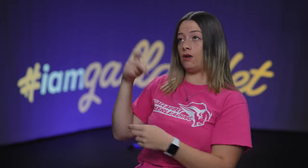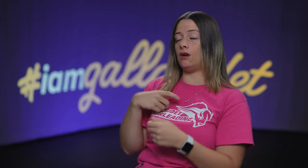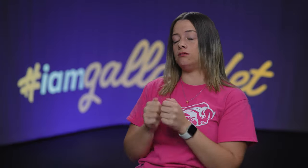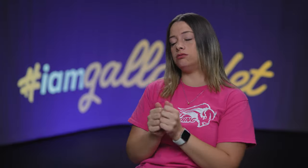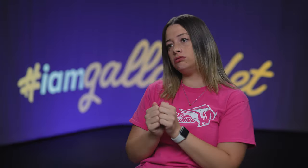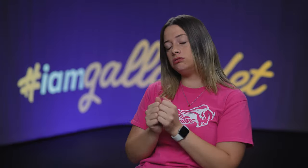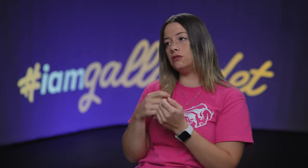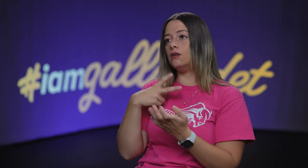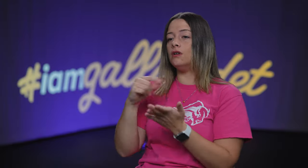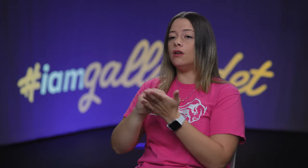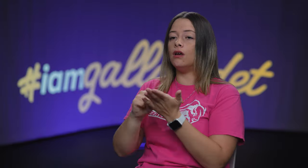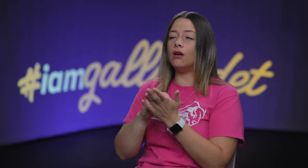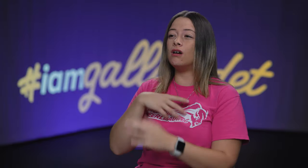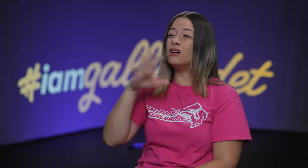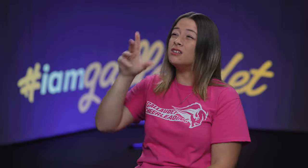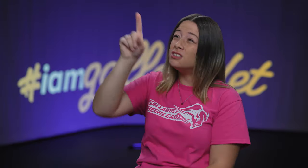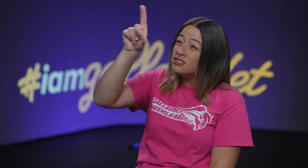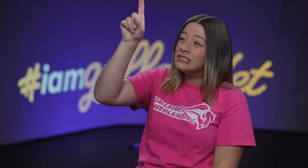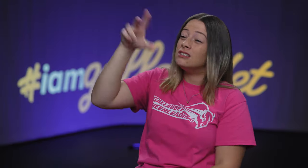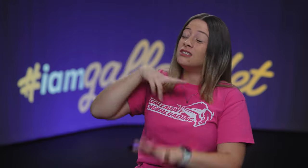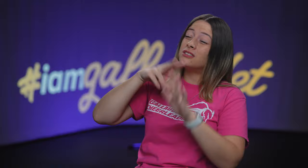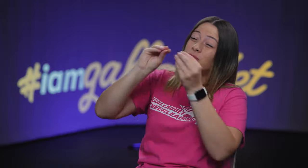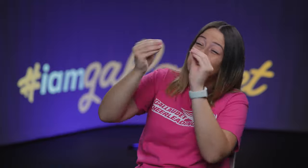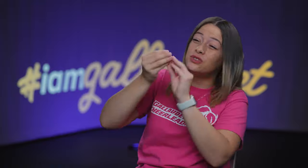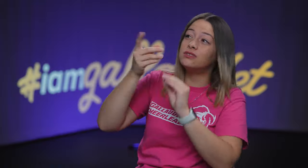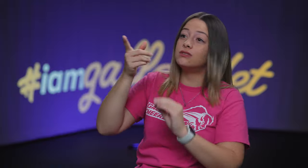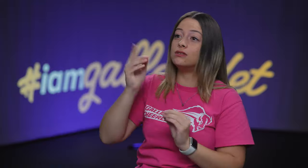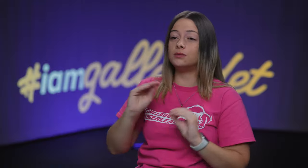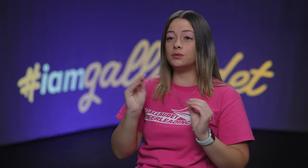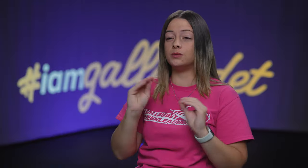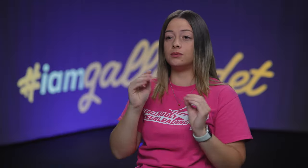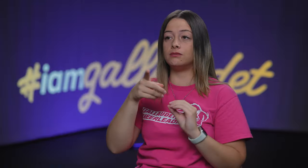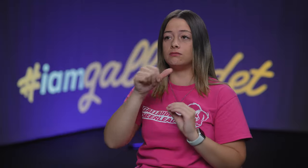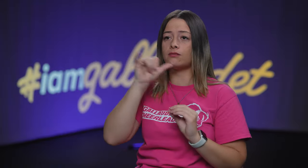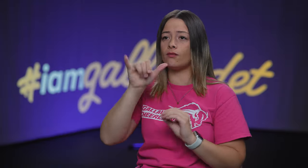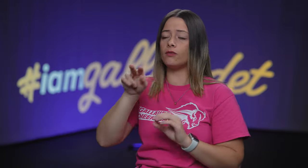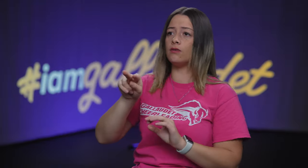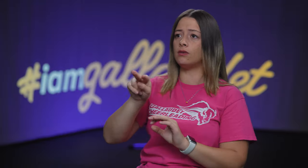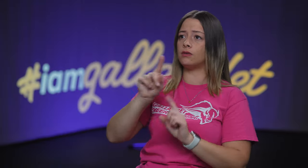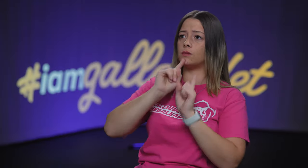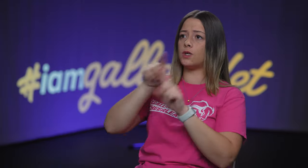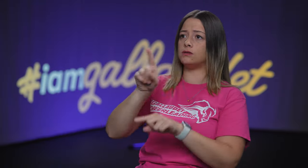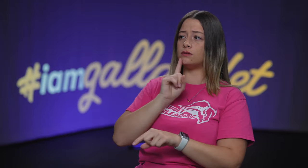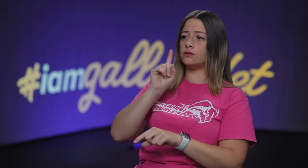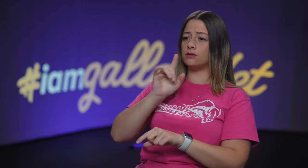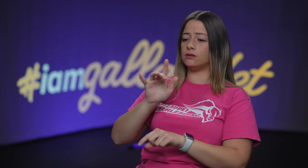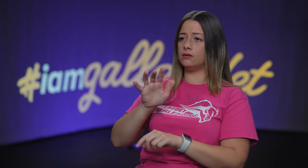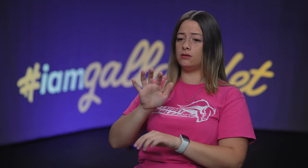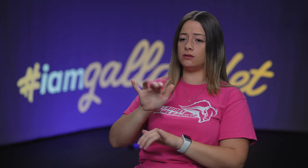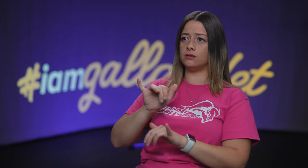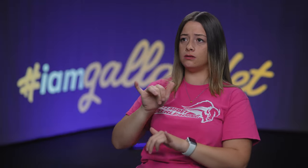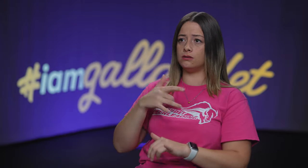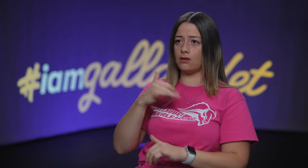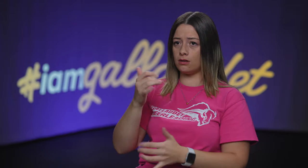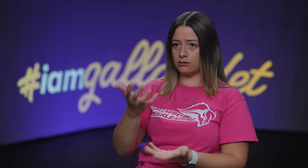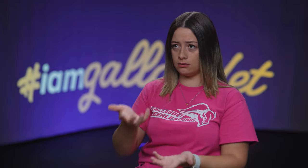up in Rochester. I would write, point at the numbers, and here I didn't have to do any of that. They didn't respond awkwardly to my being